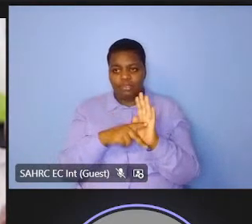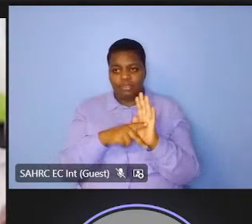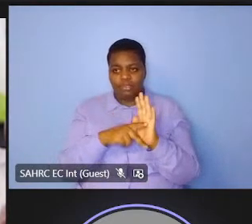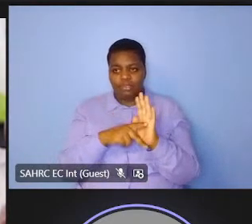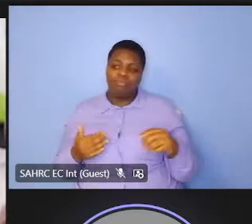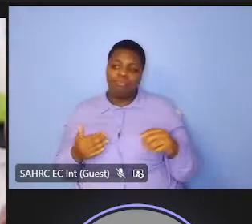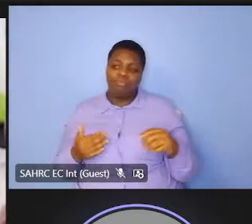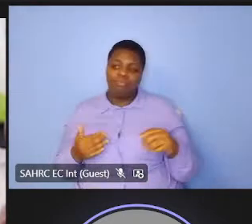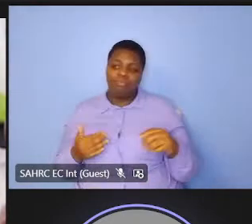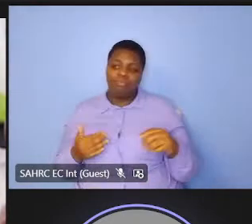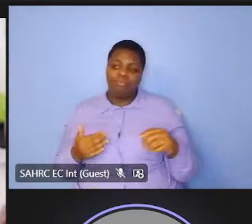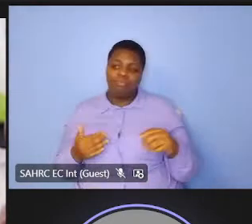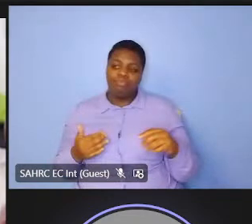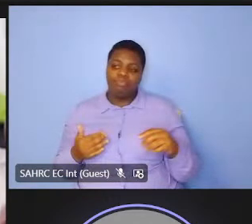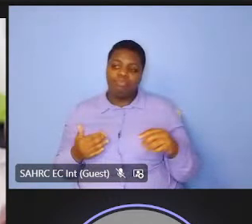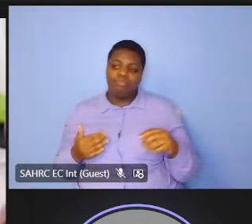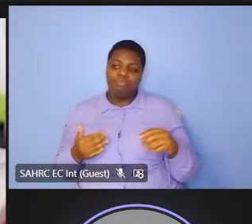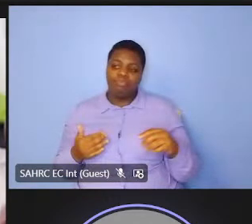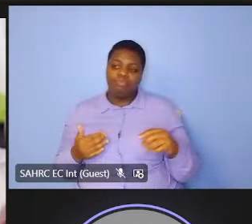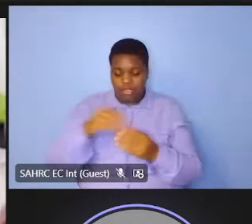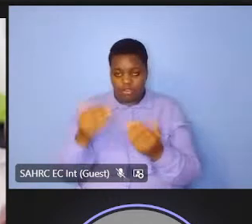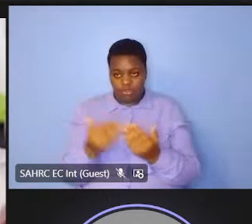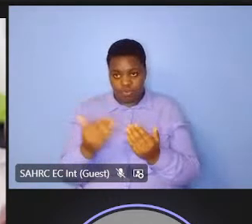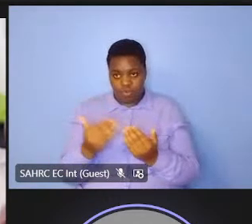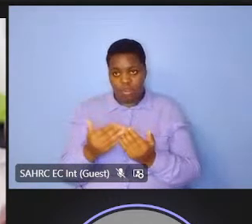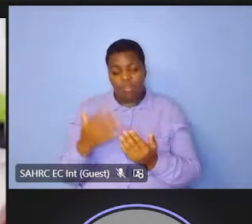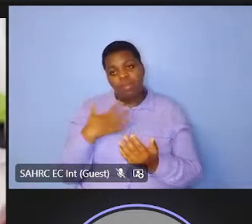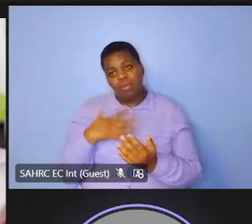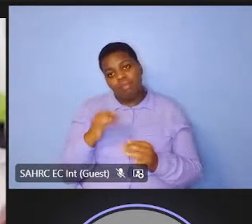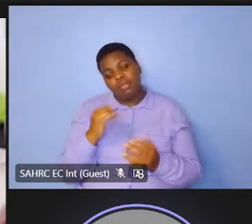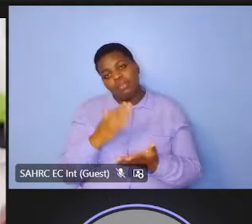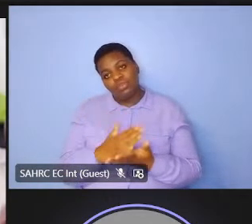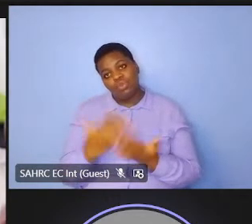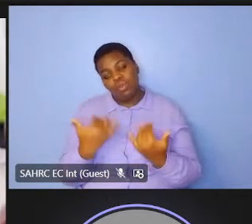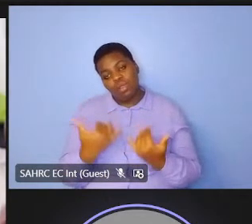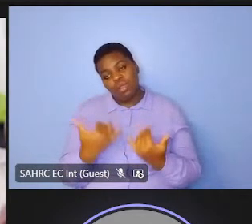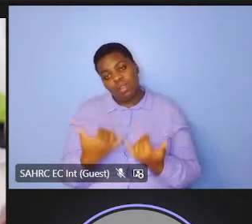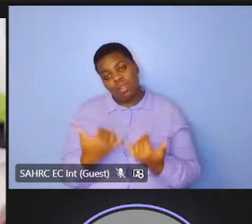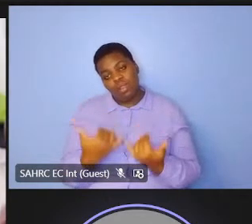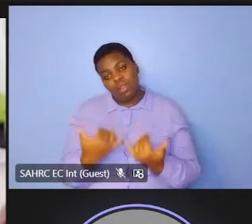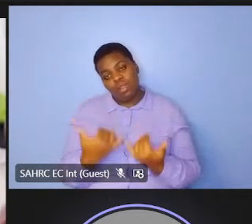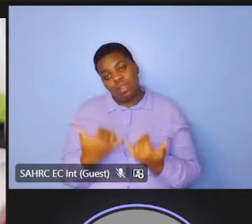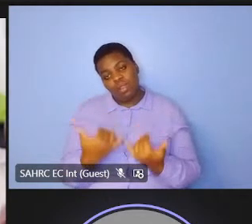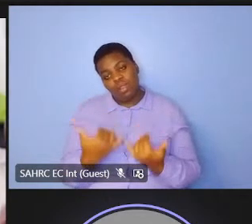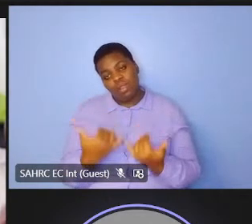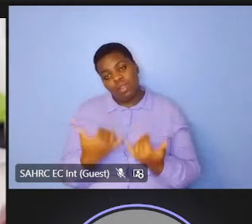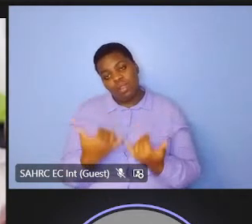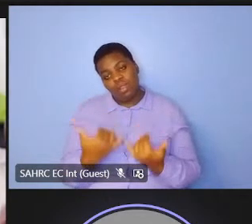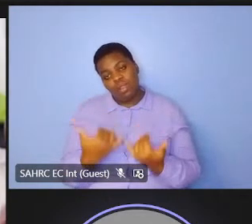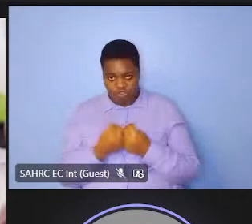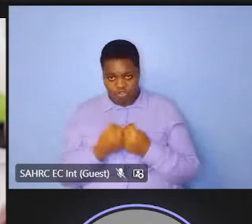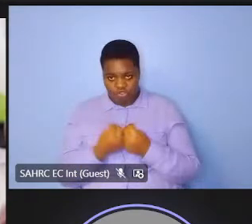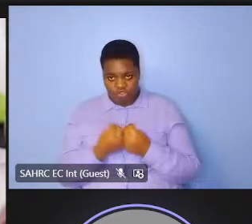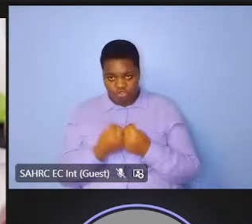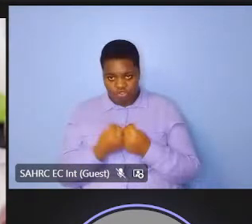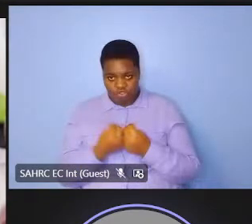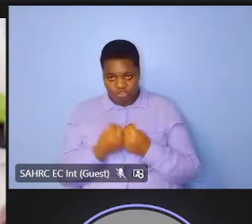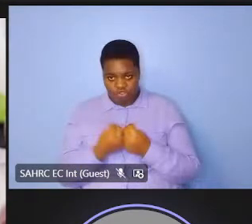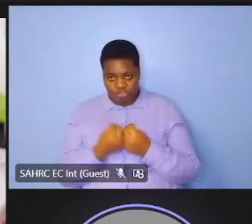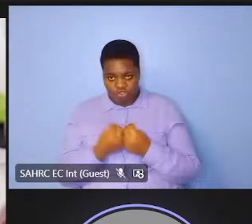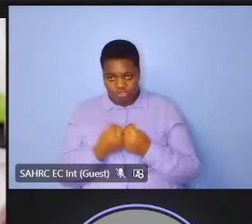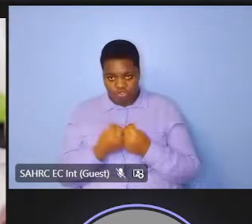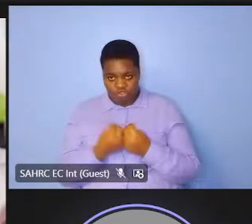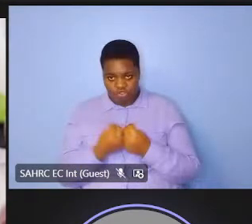identity in schools. We'd like to note that there's currently no national policy in South Africa which deals with